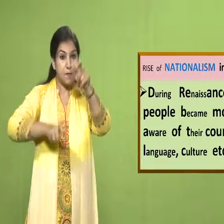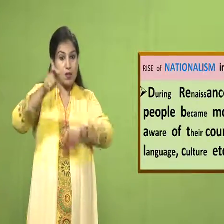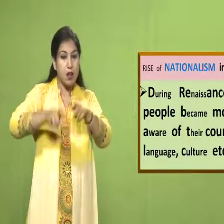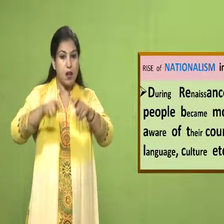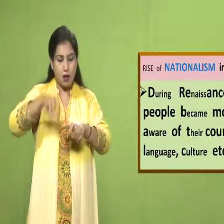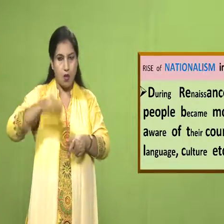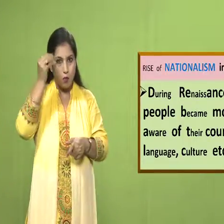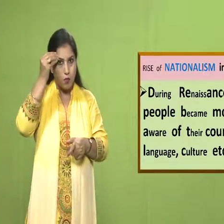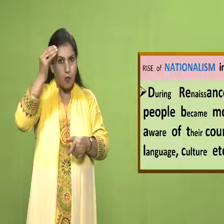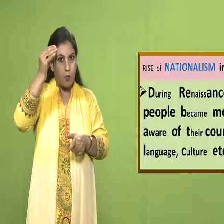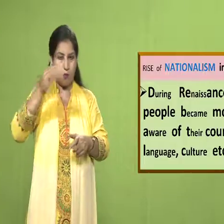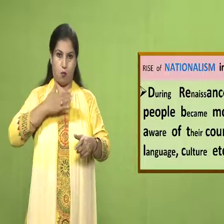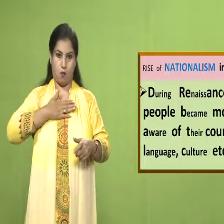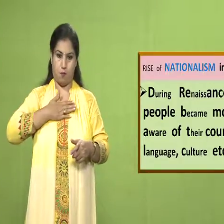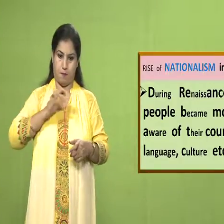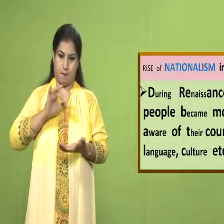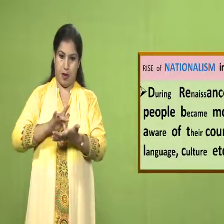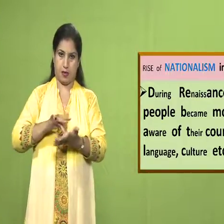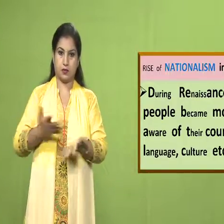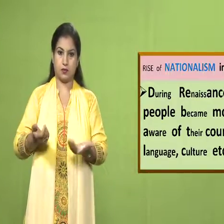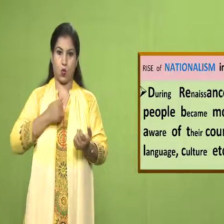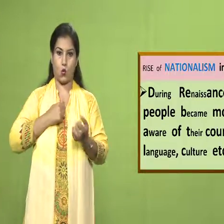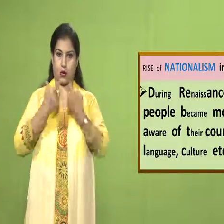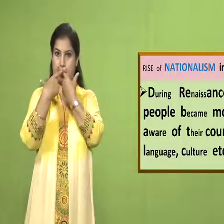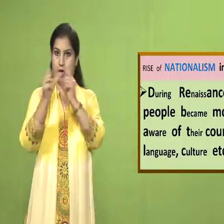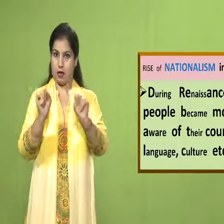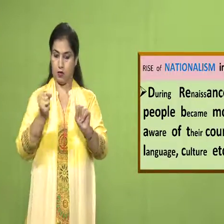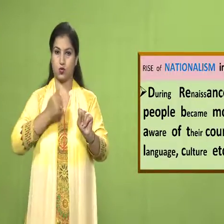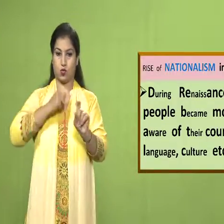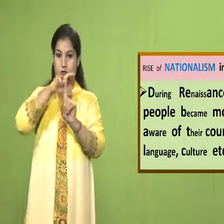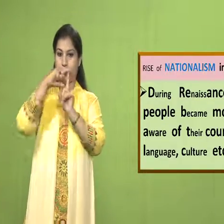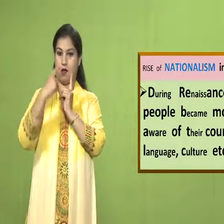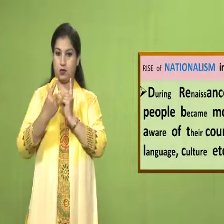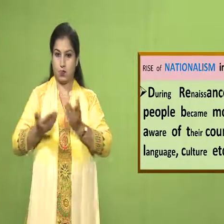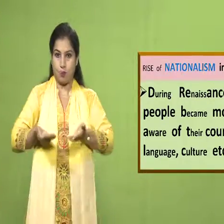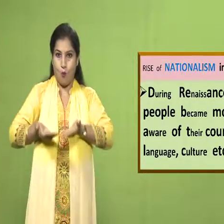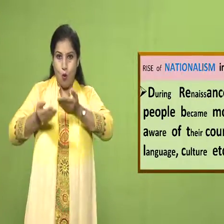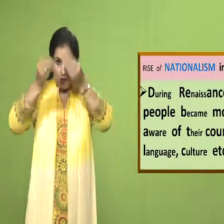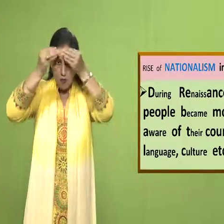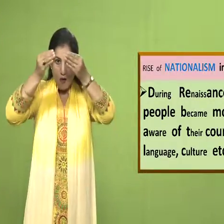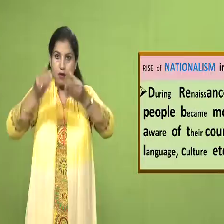more aware of their nation, language, culture, etc.